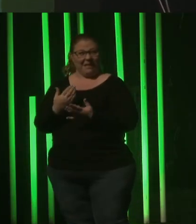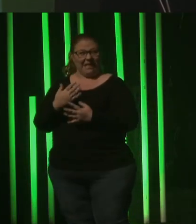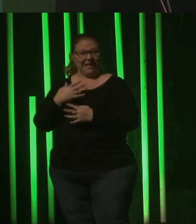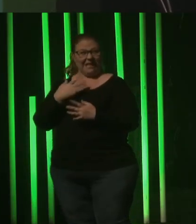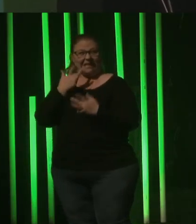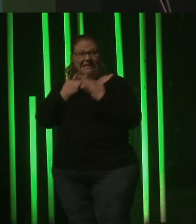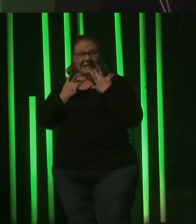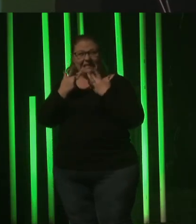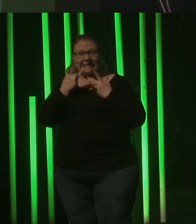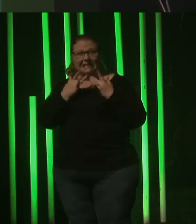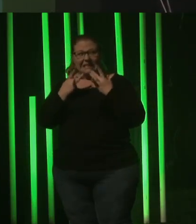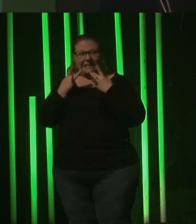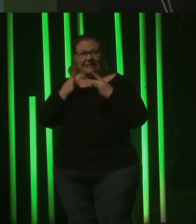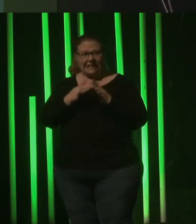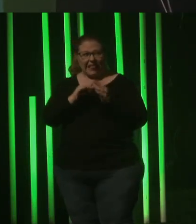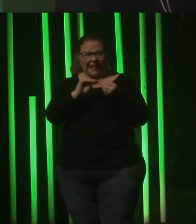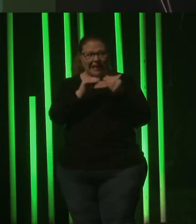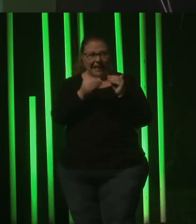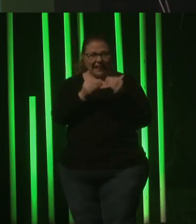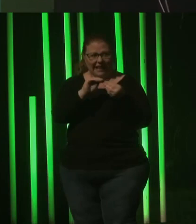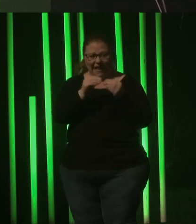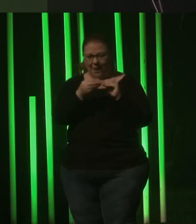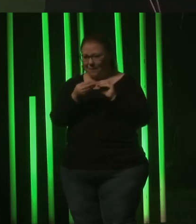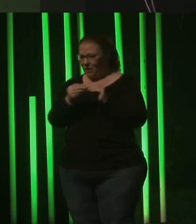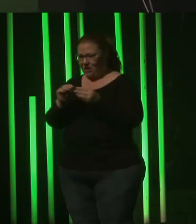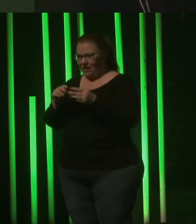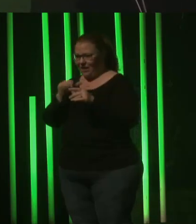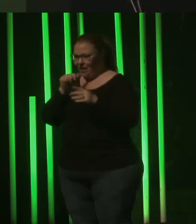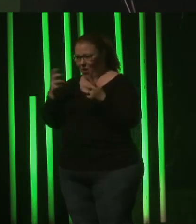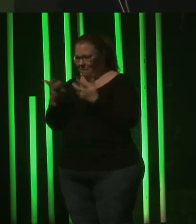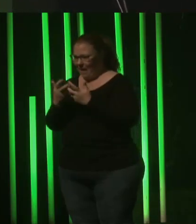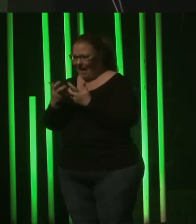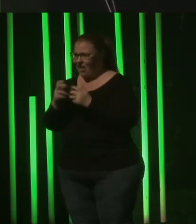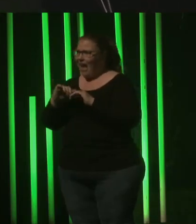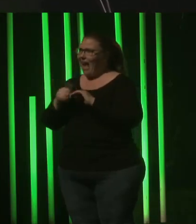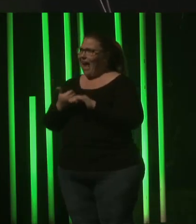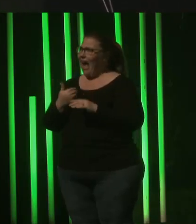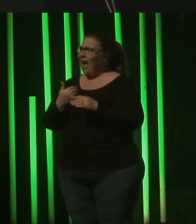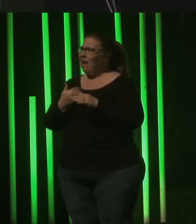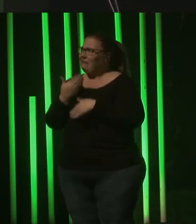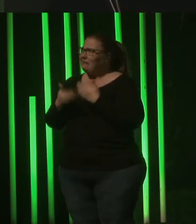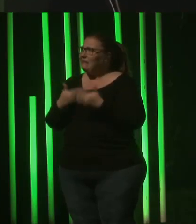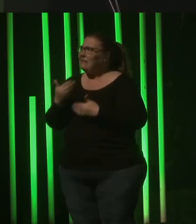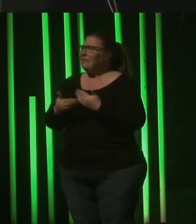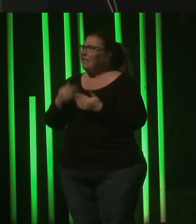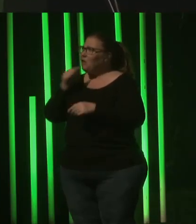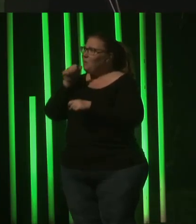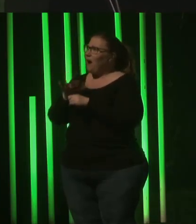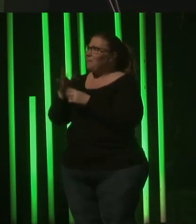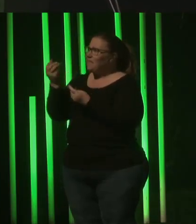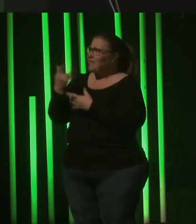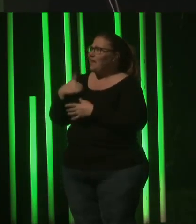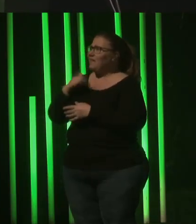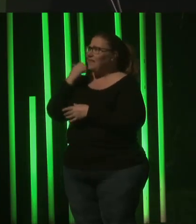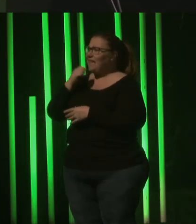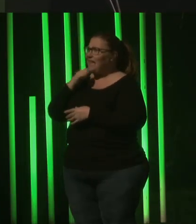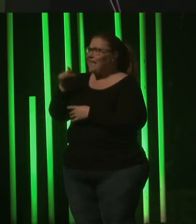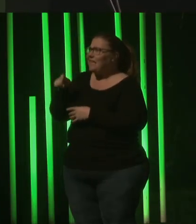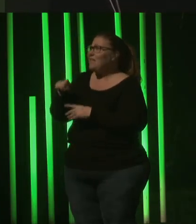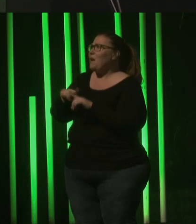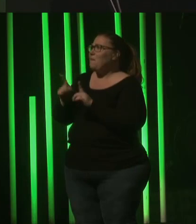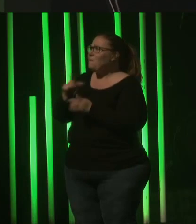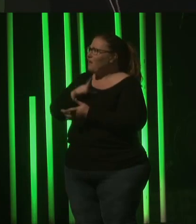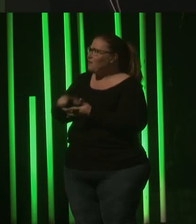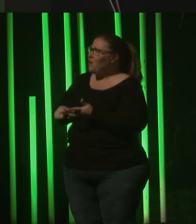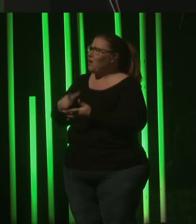at the books and they don't match up and you're saying, God, how in the world do we make it from day to day? You promised to give us our daily needs, but Lord,